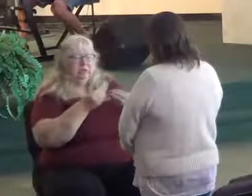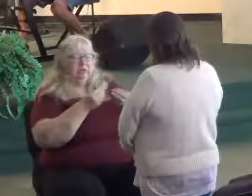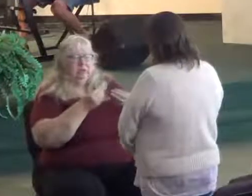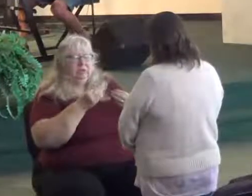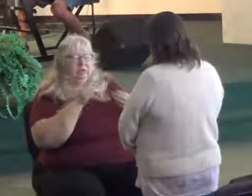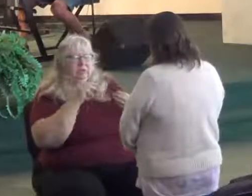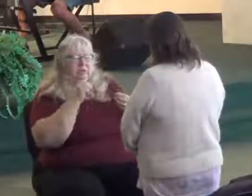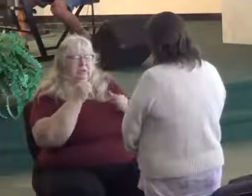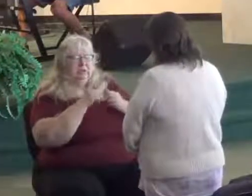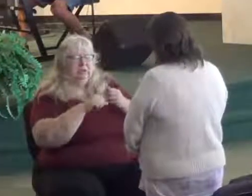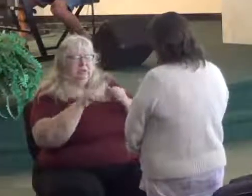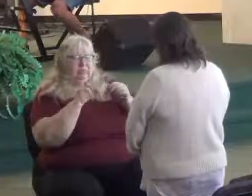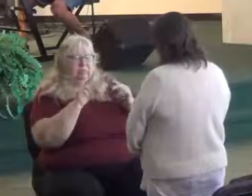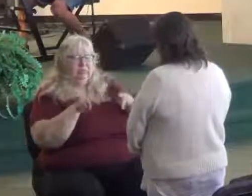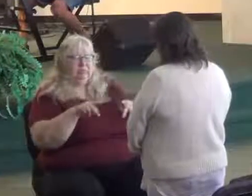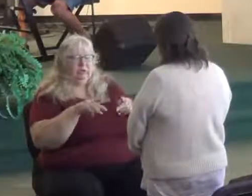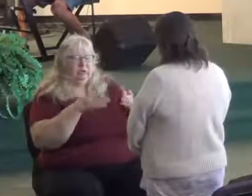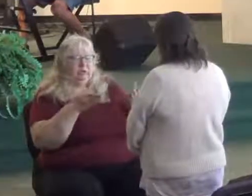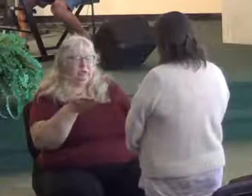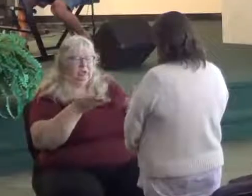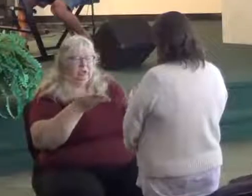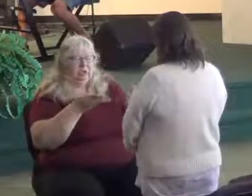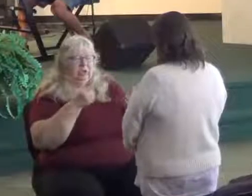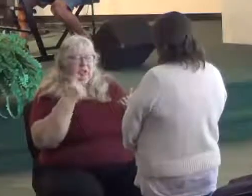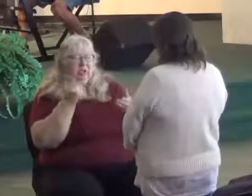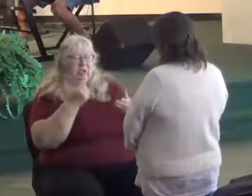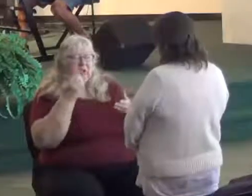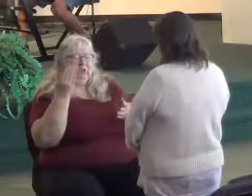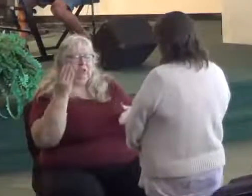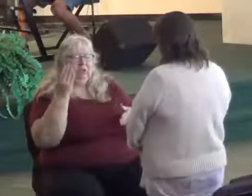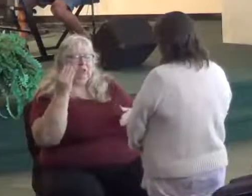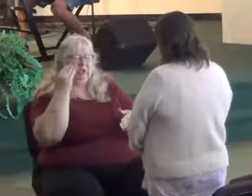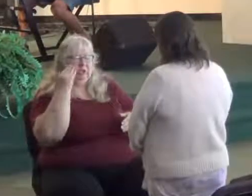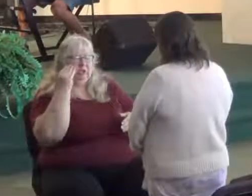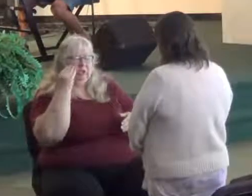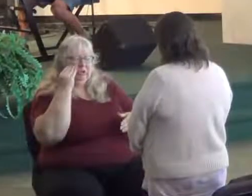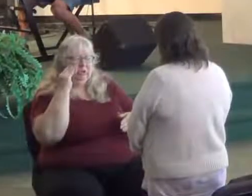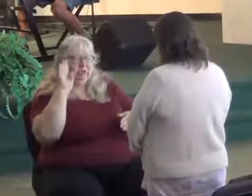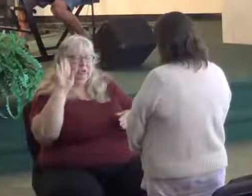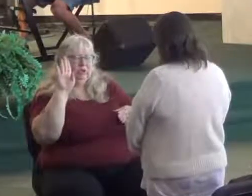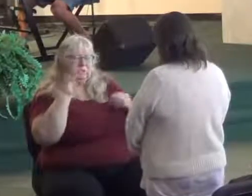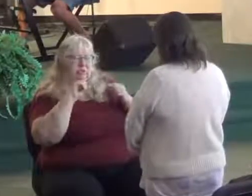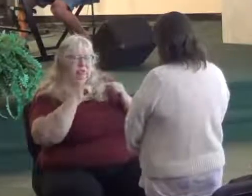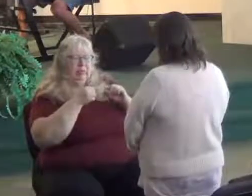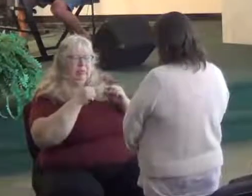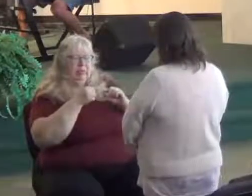today. Lord, only you know their pain and their sorrow and their battle.